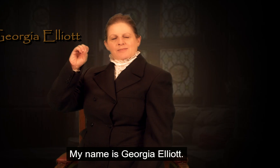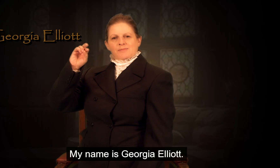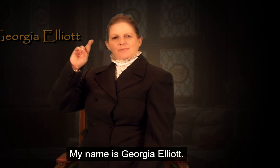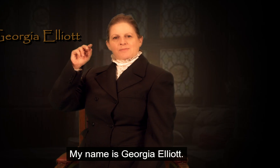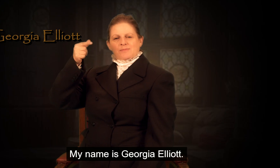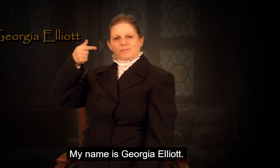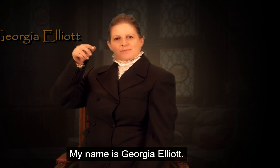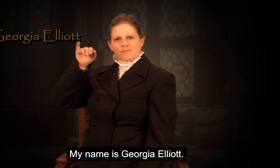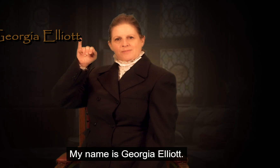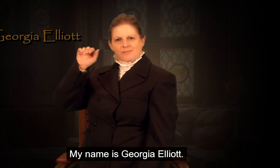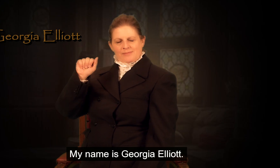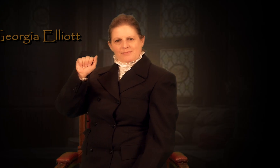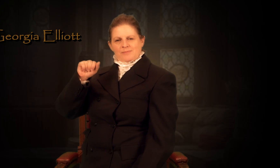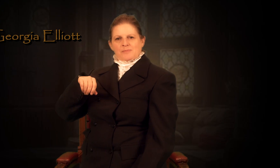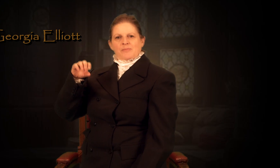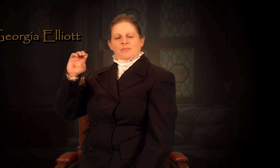My name is Georgia Elliott.